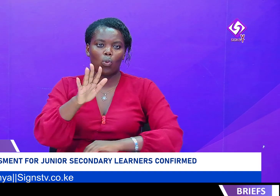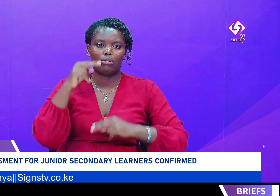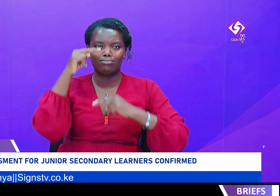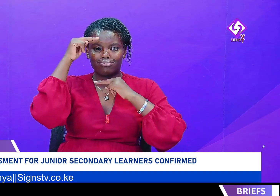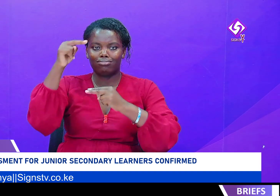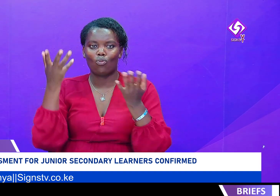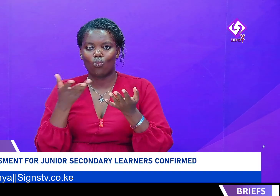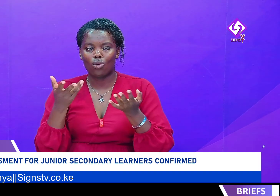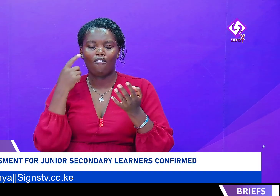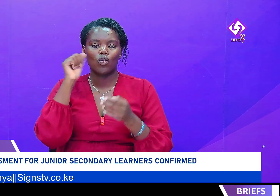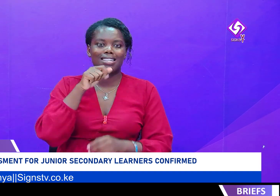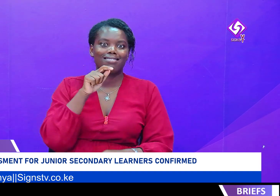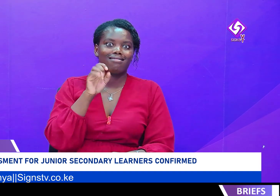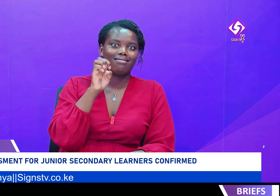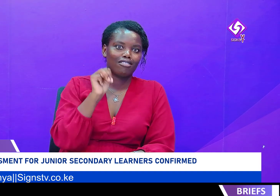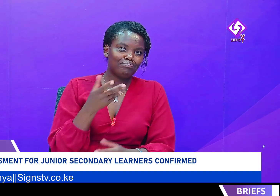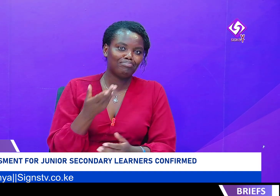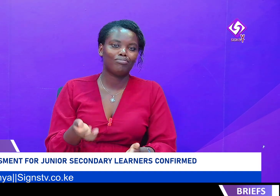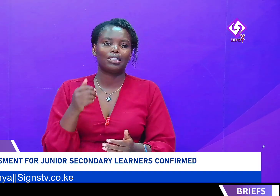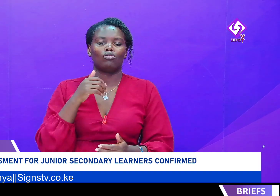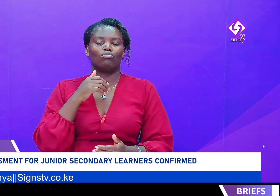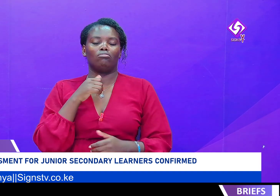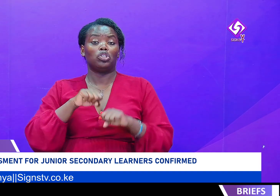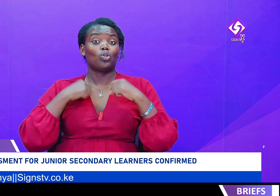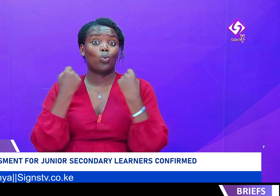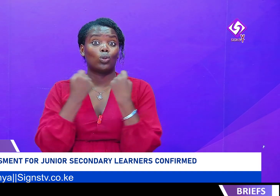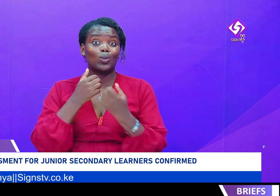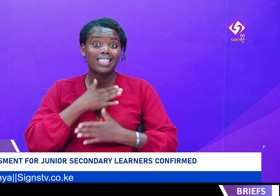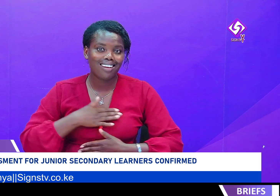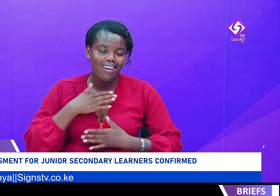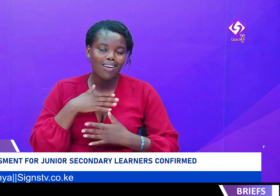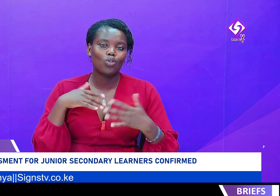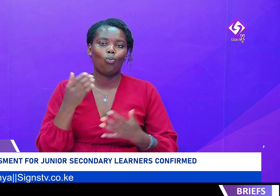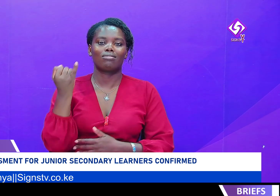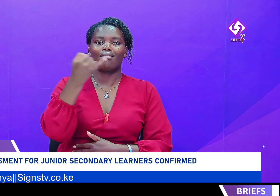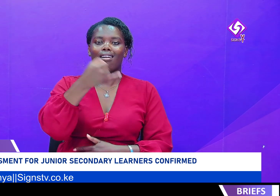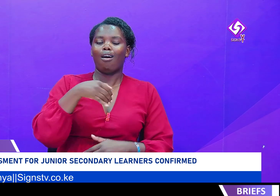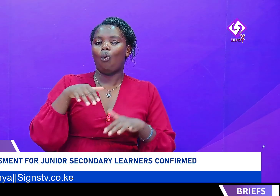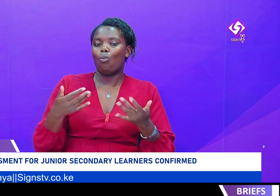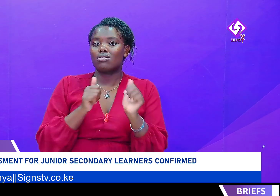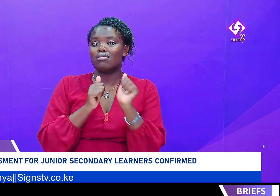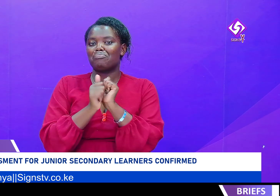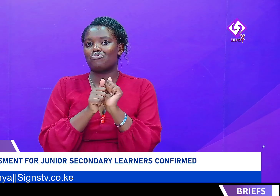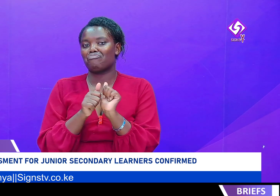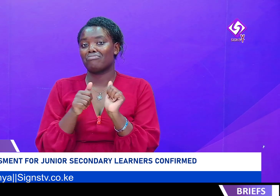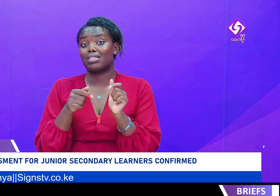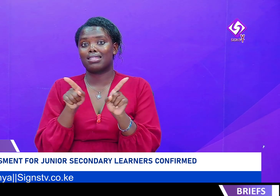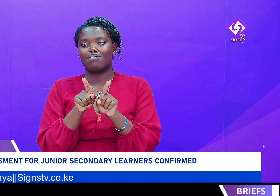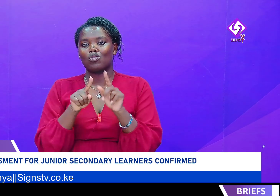It replaces the former Kenya Certificate of Primary Education, KCPE, and will be key factor in placing